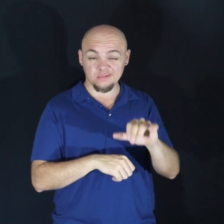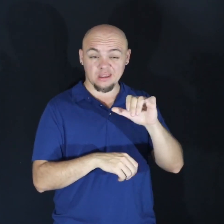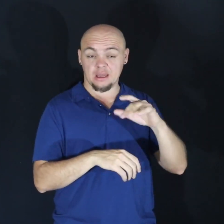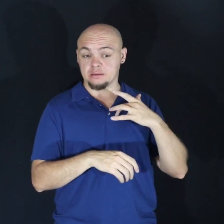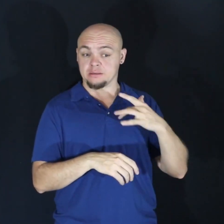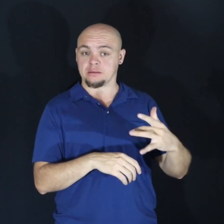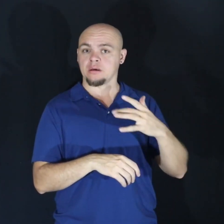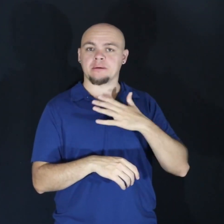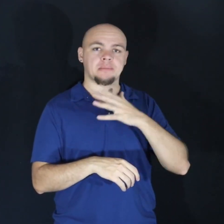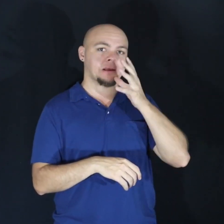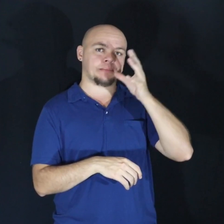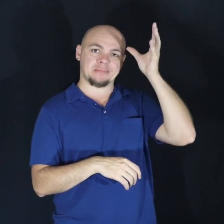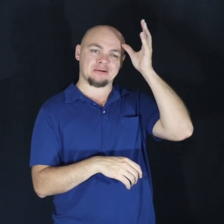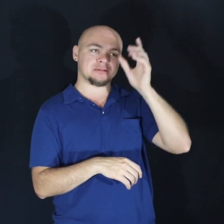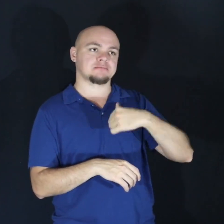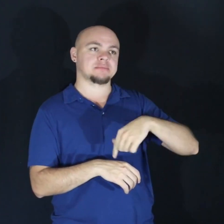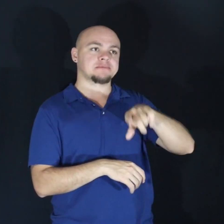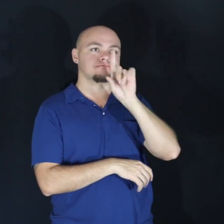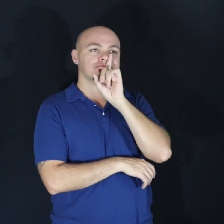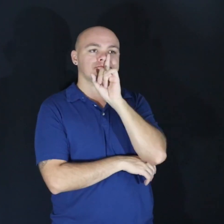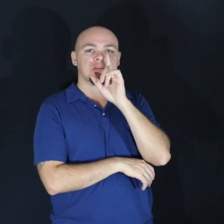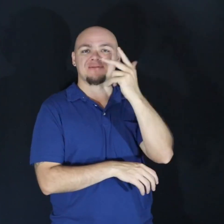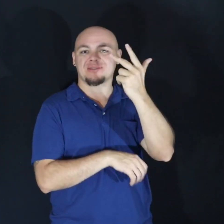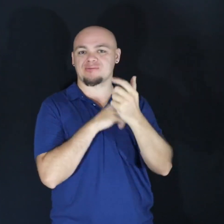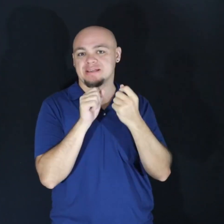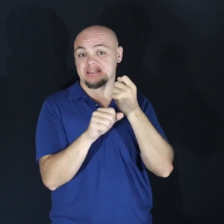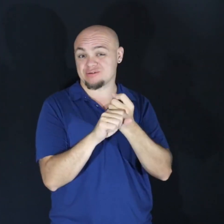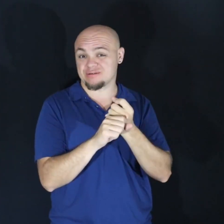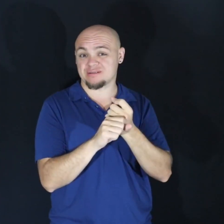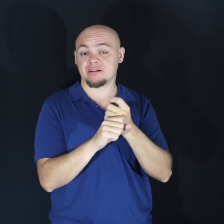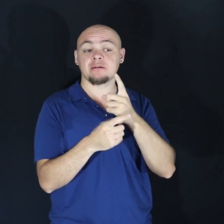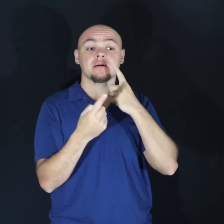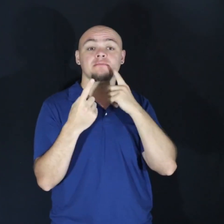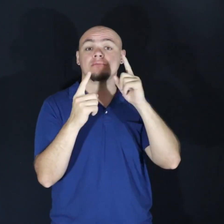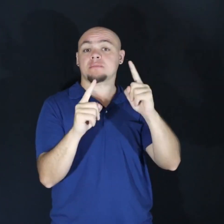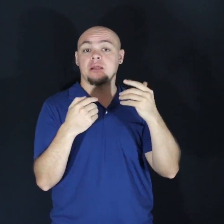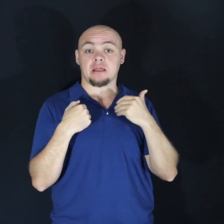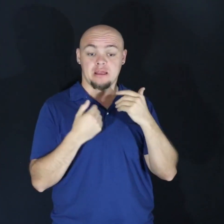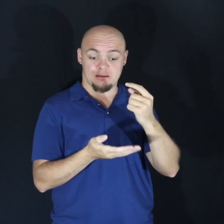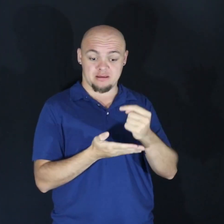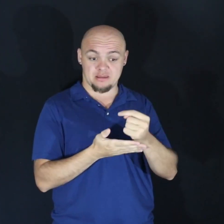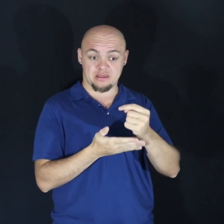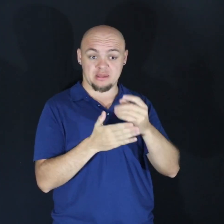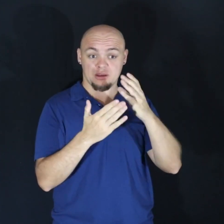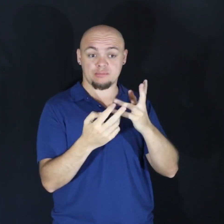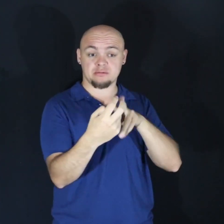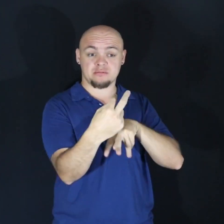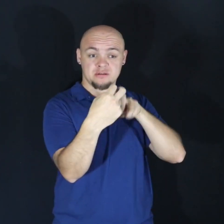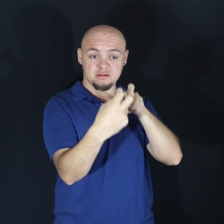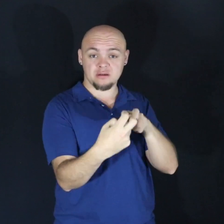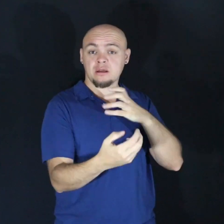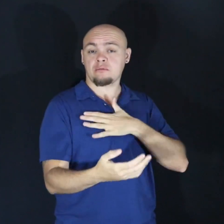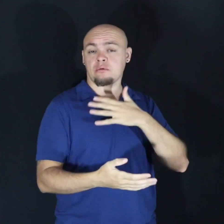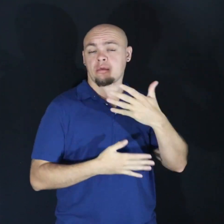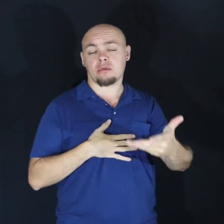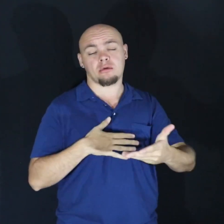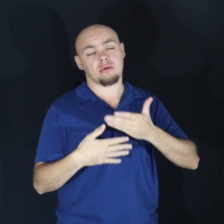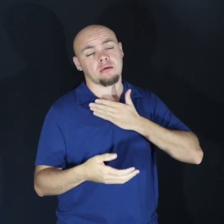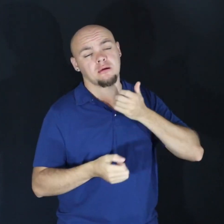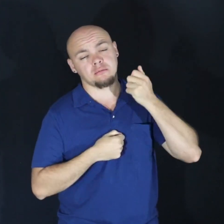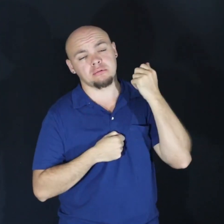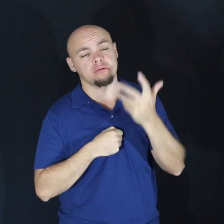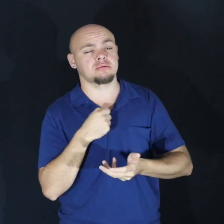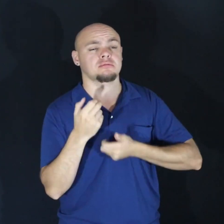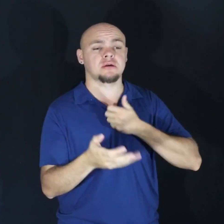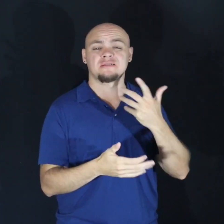didn't tell my parents for 3 years. So when I finally got a therapist, I was able to tell her everything. At